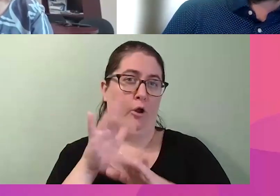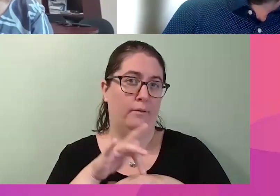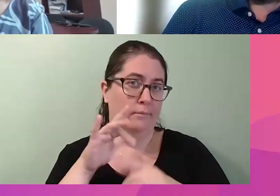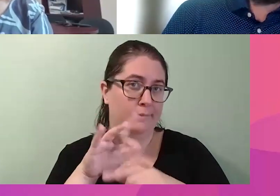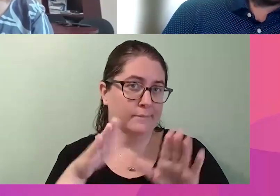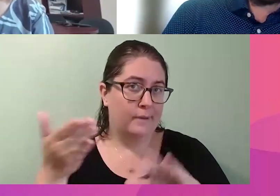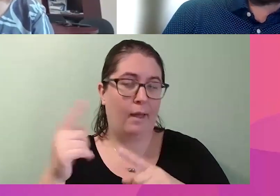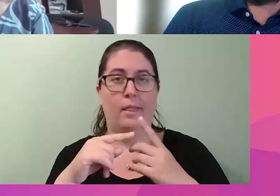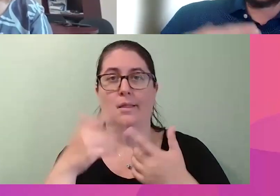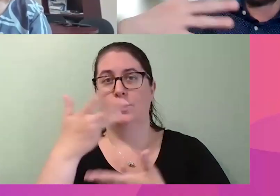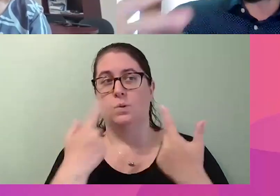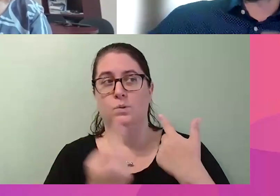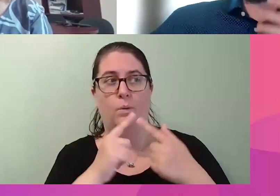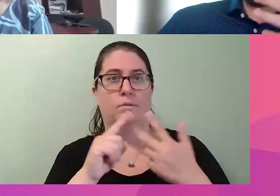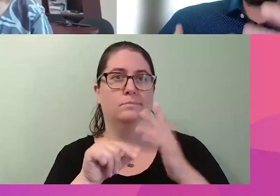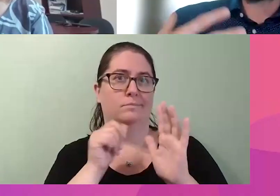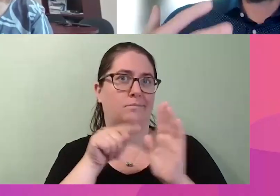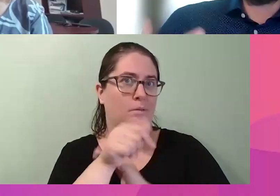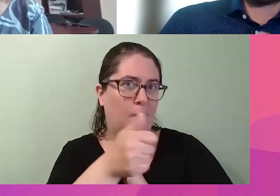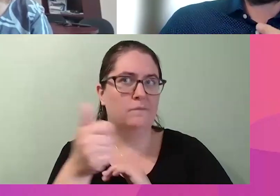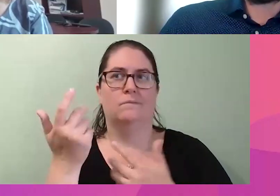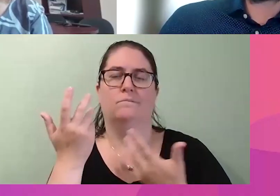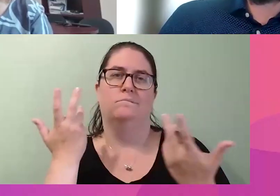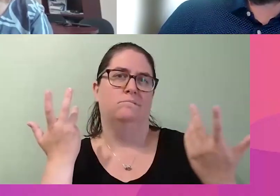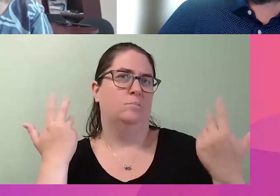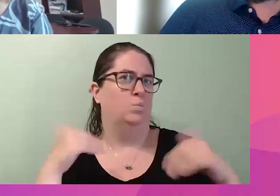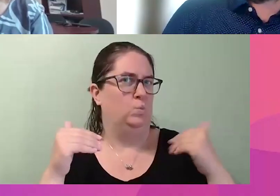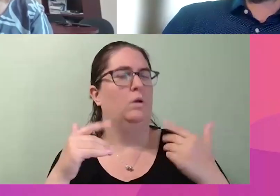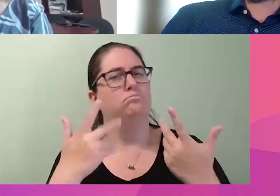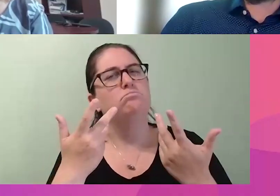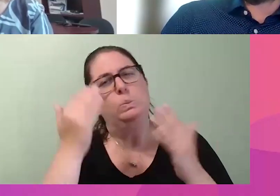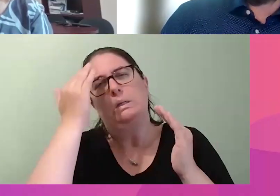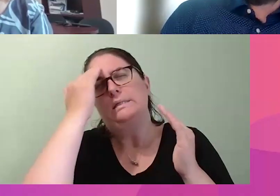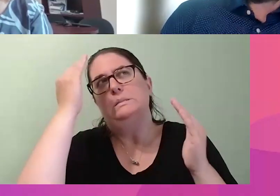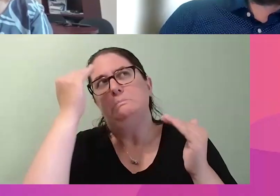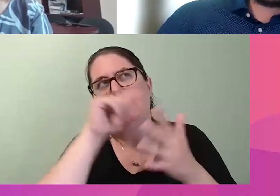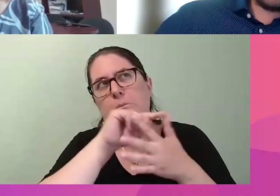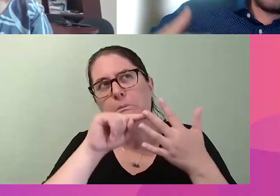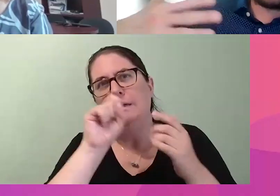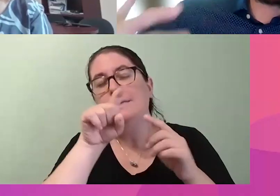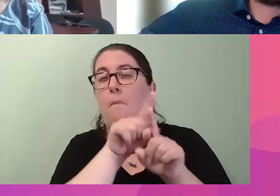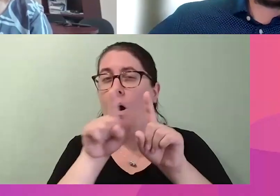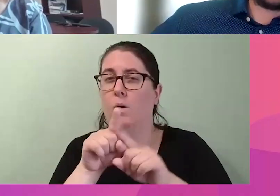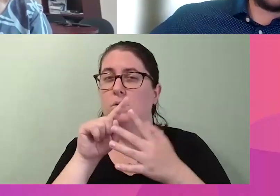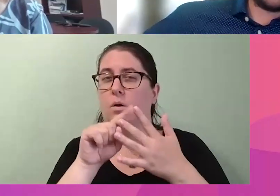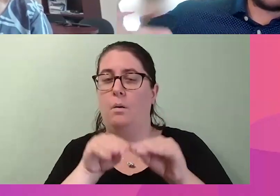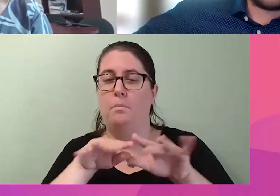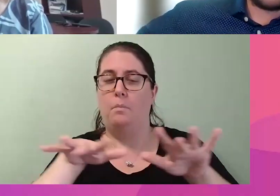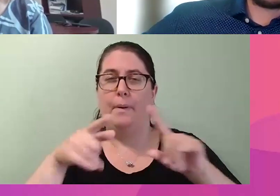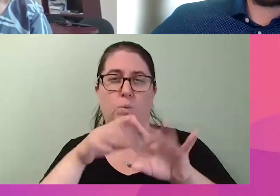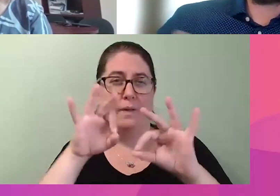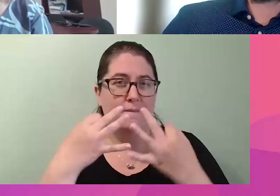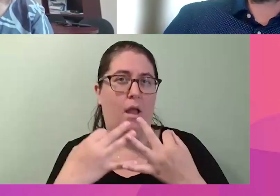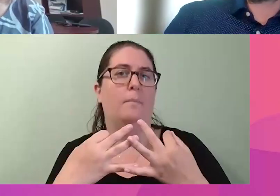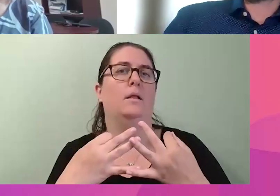social isolation, suicidality, all of the kind of things that you might expect, but as well as ripple effects on family